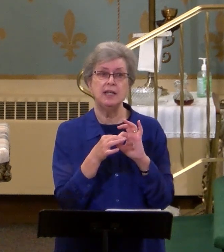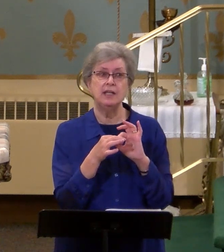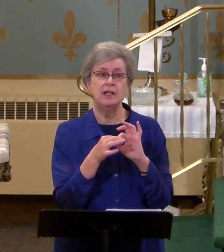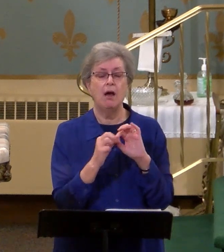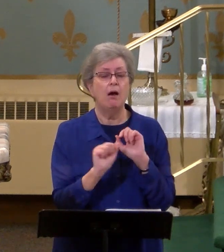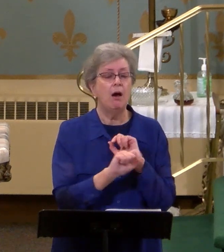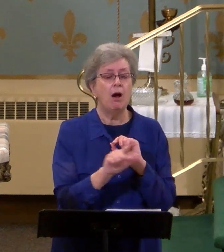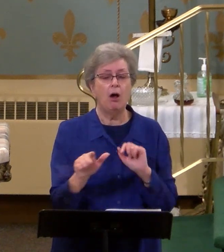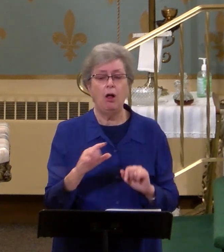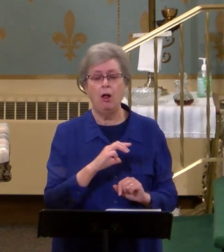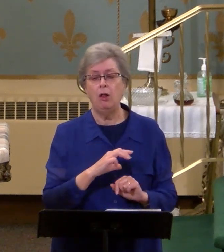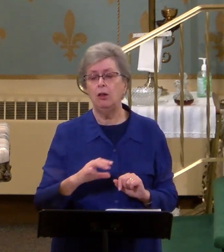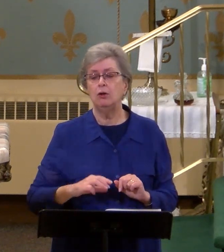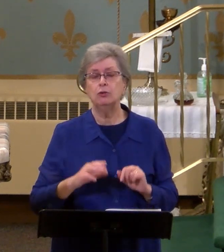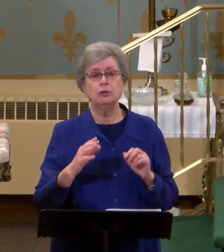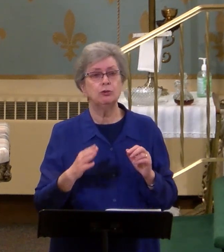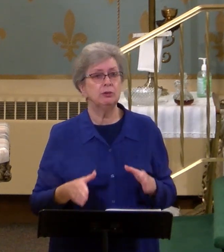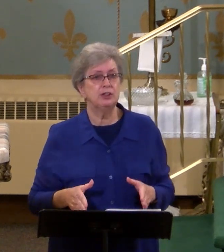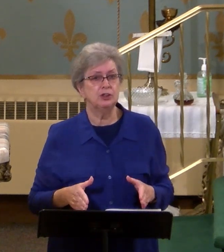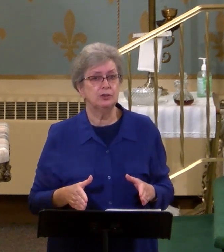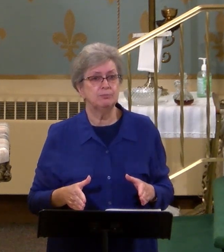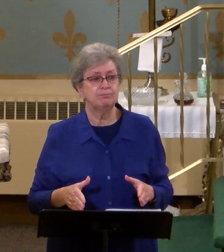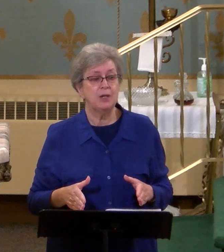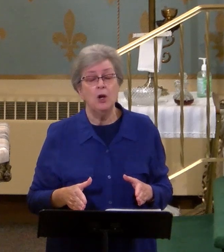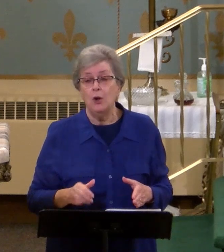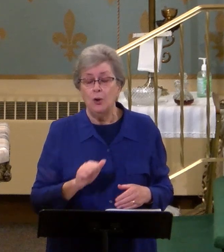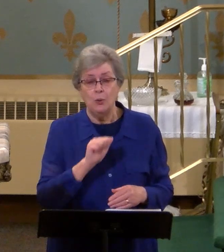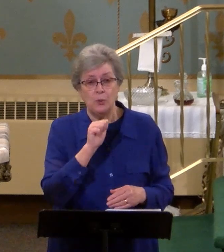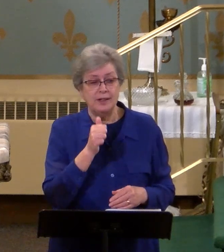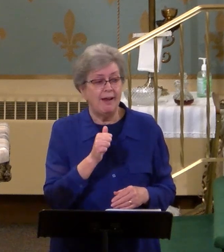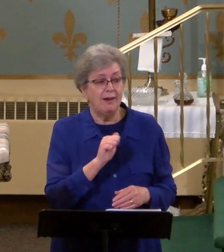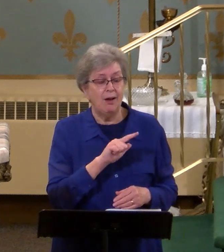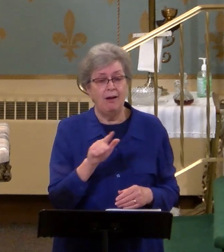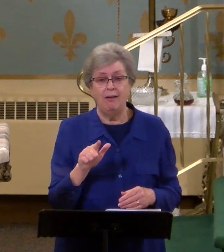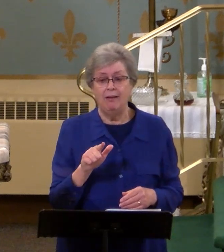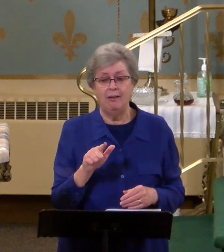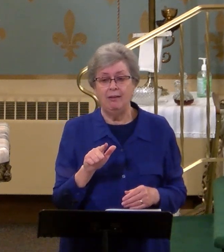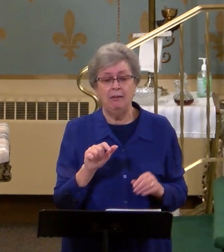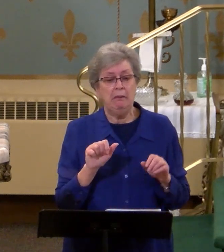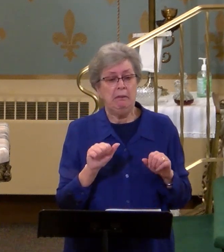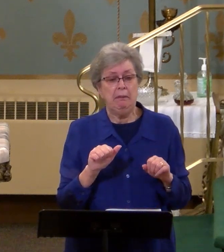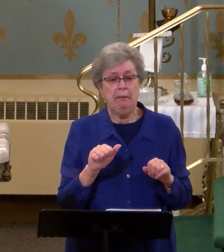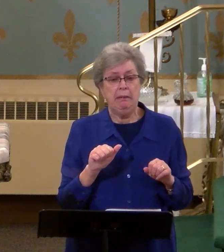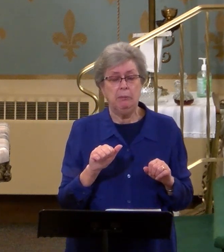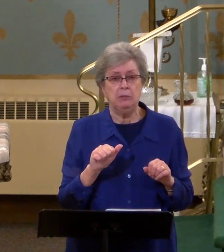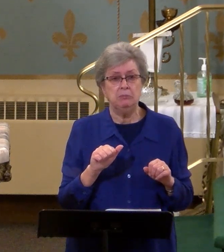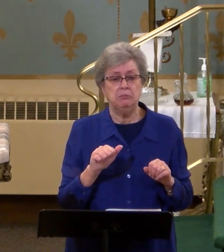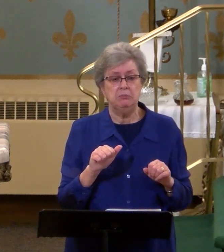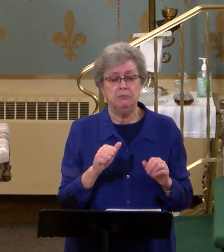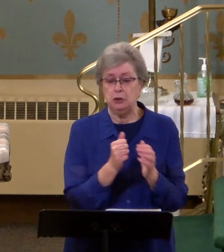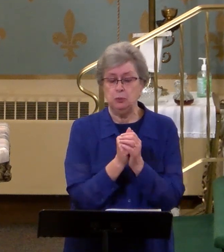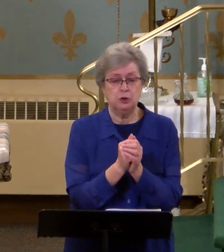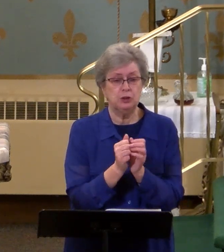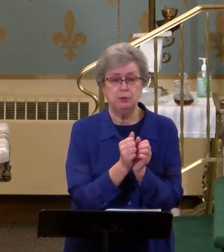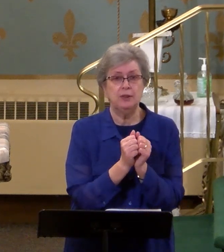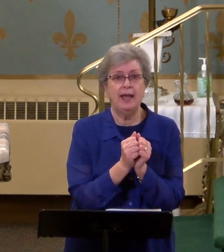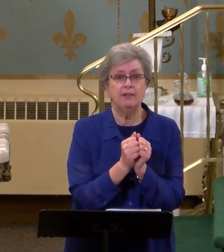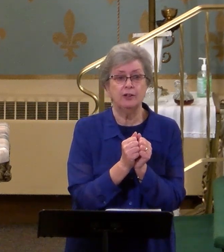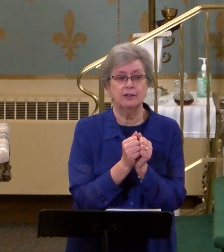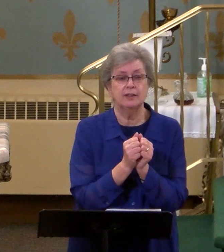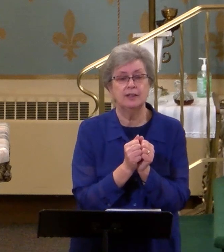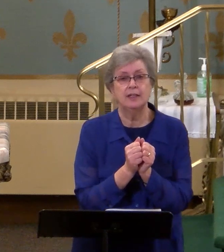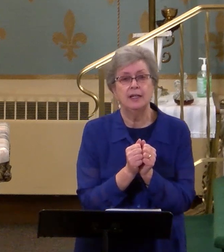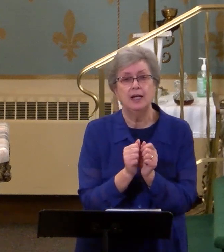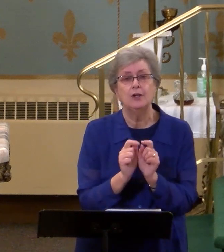we are divided. We're not able to worship all together. So we pray for all those who